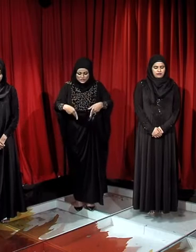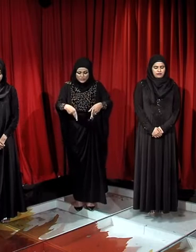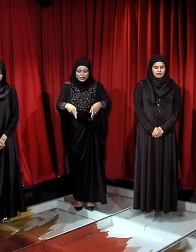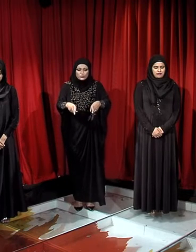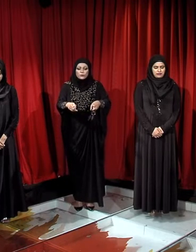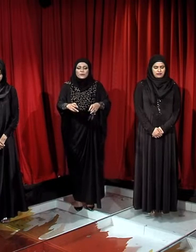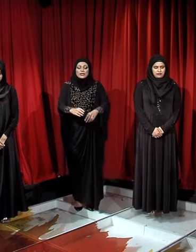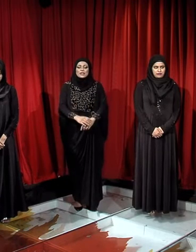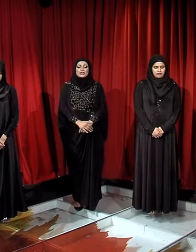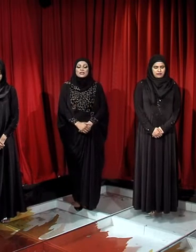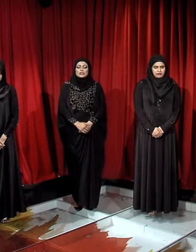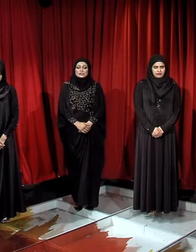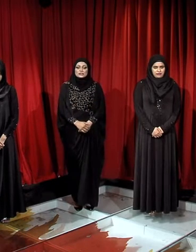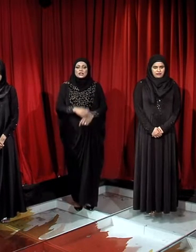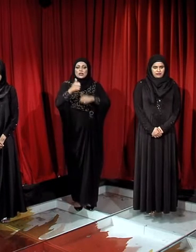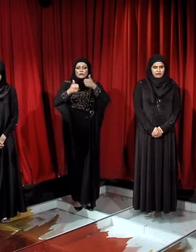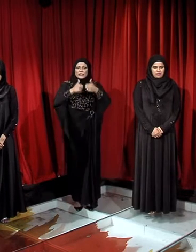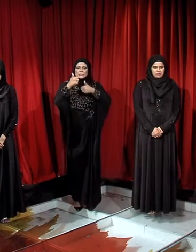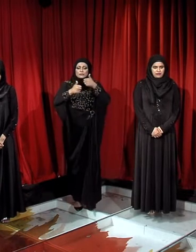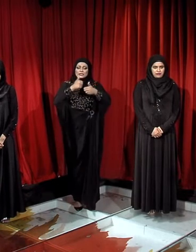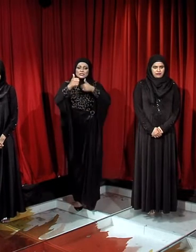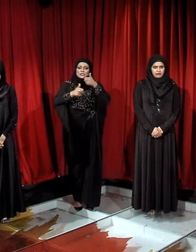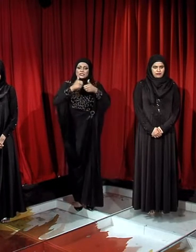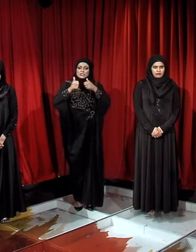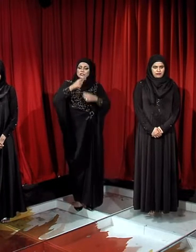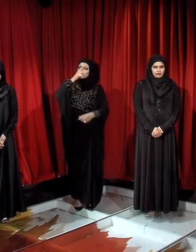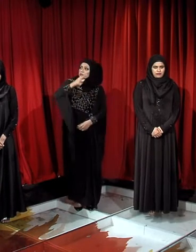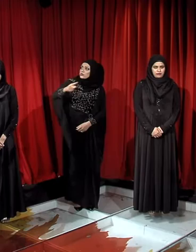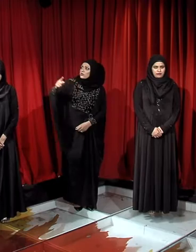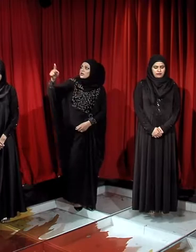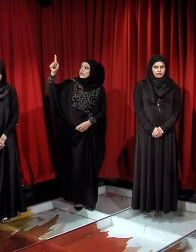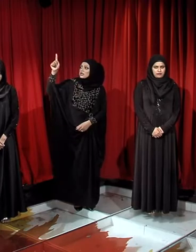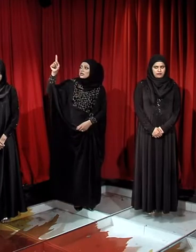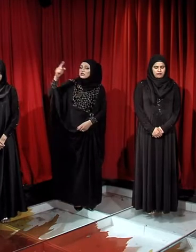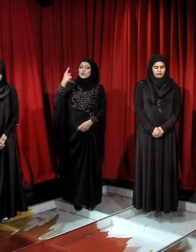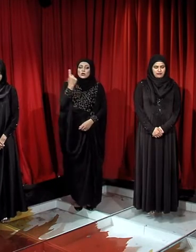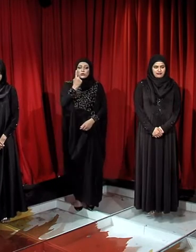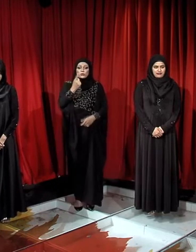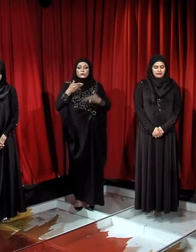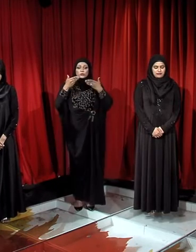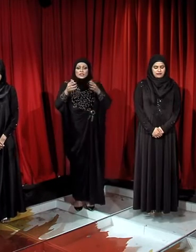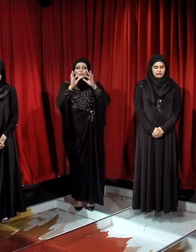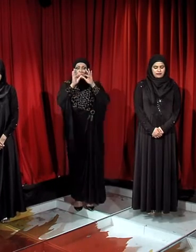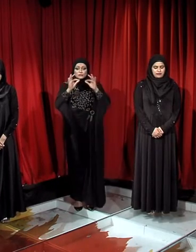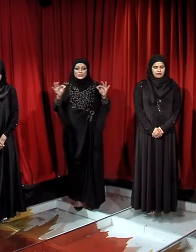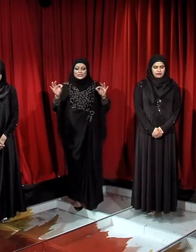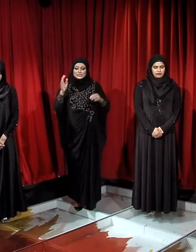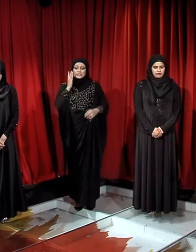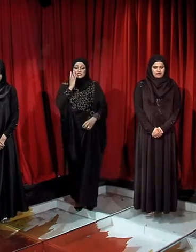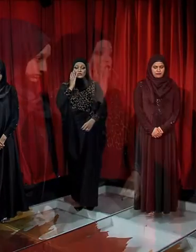us the way. Praise be to Allah who